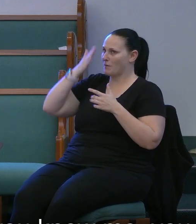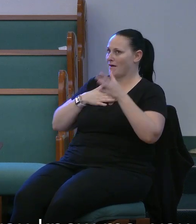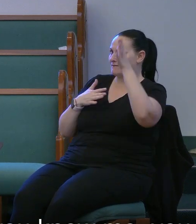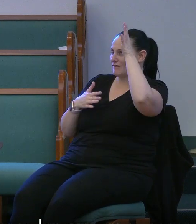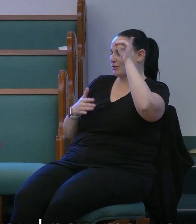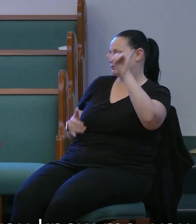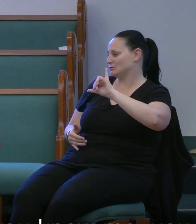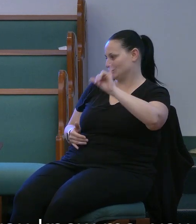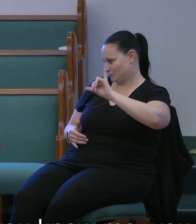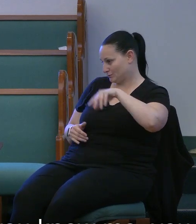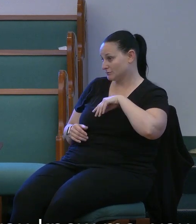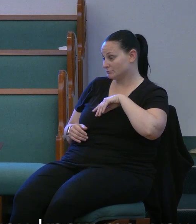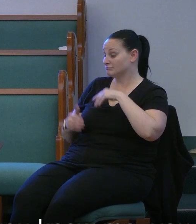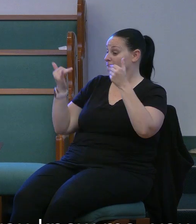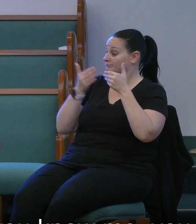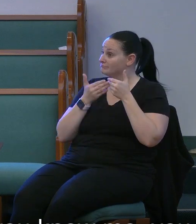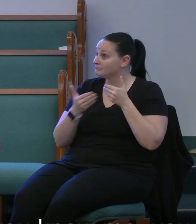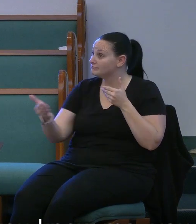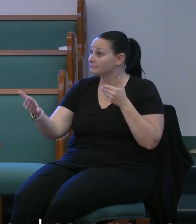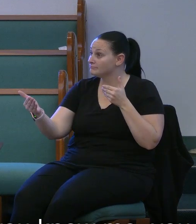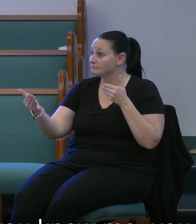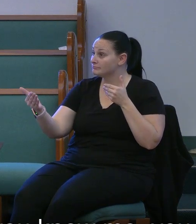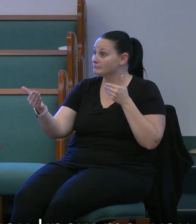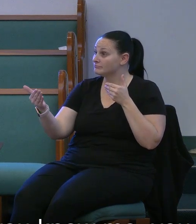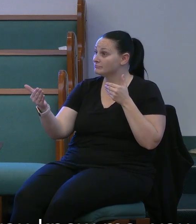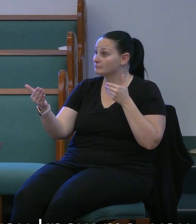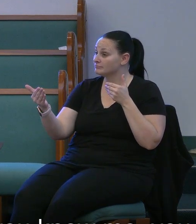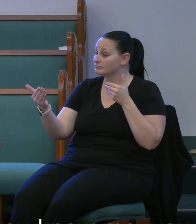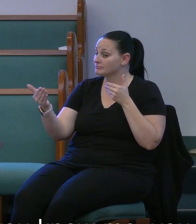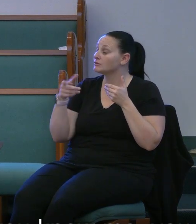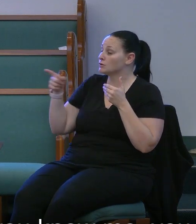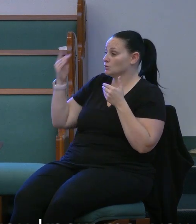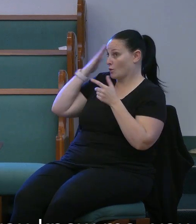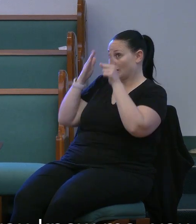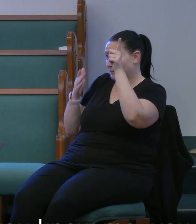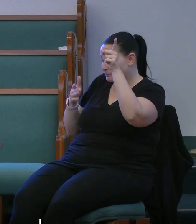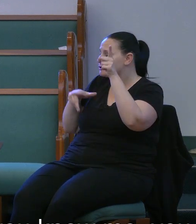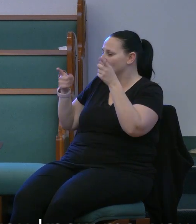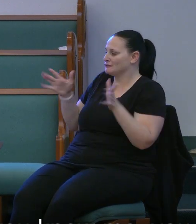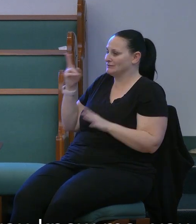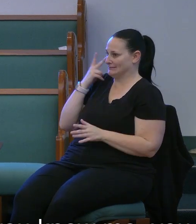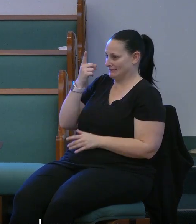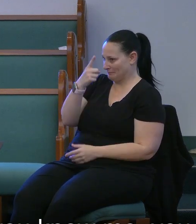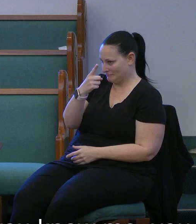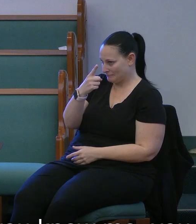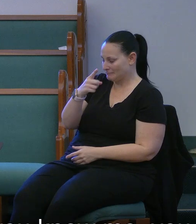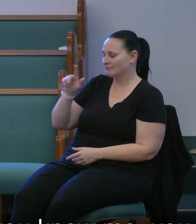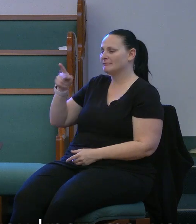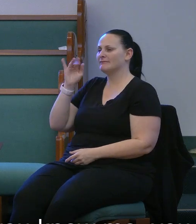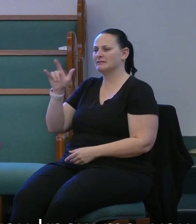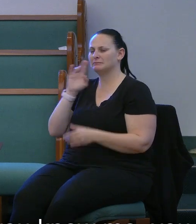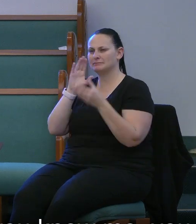also. From now on, you do know him and have seen him. Philip said to